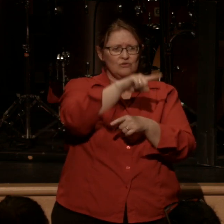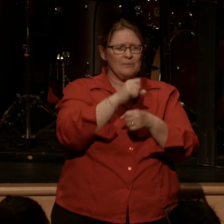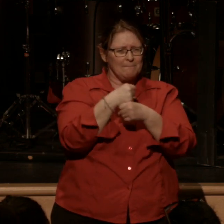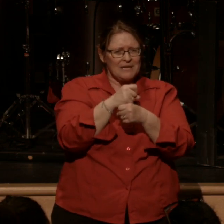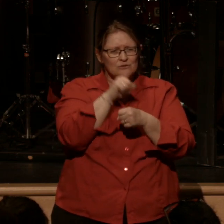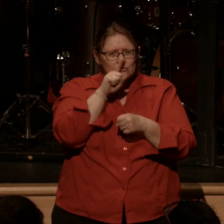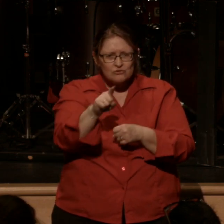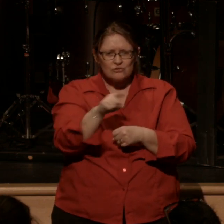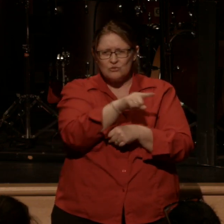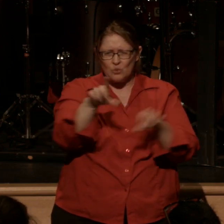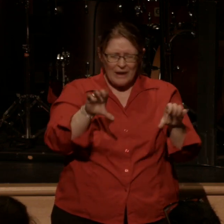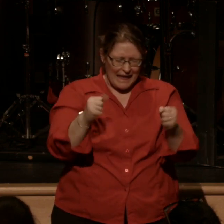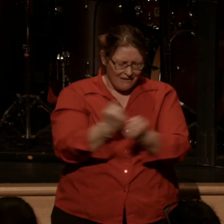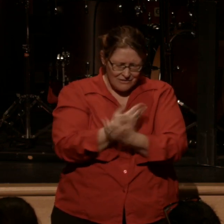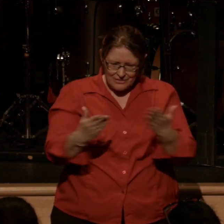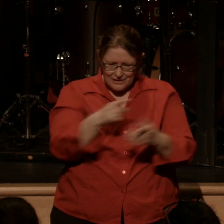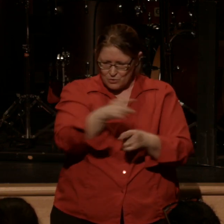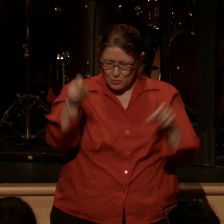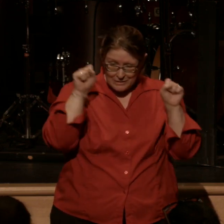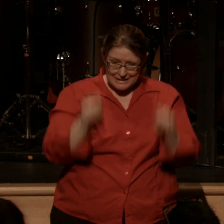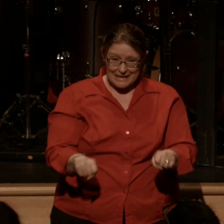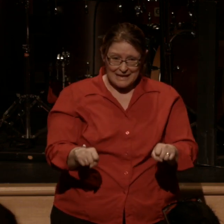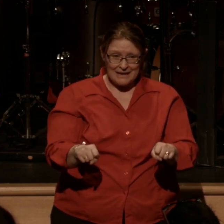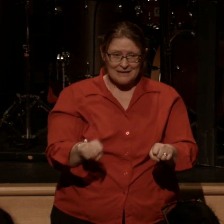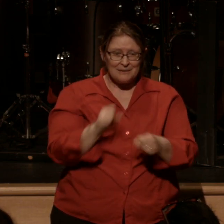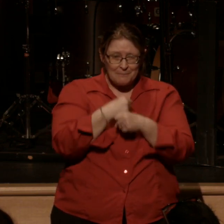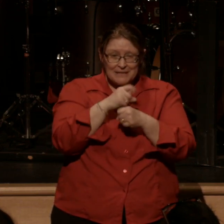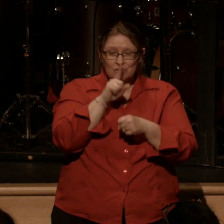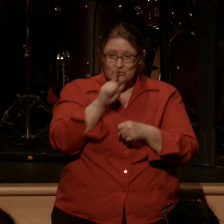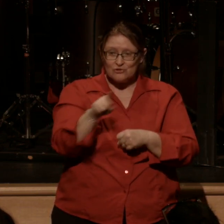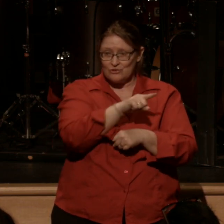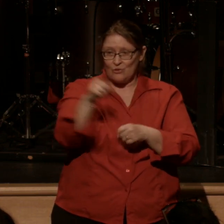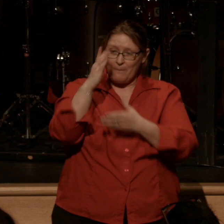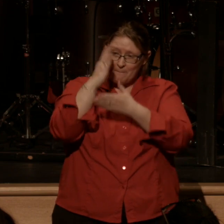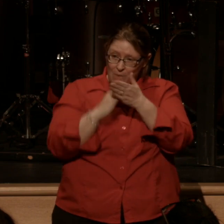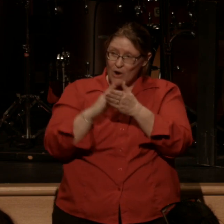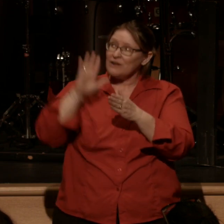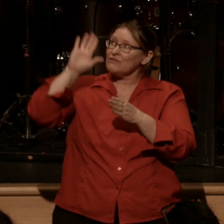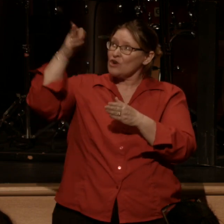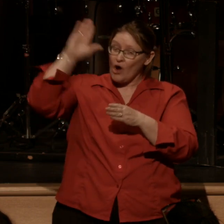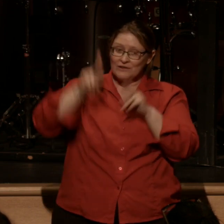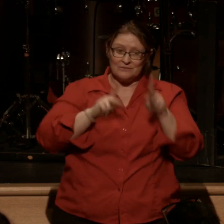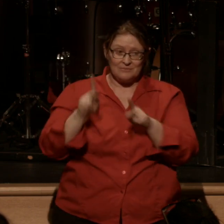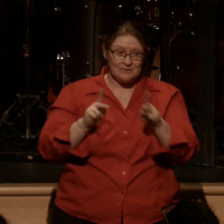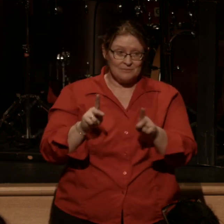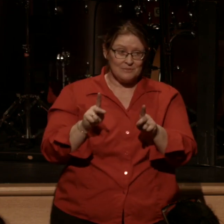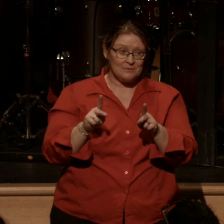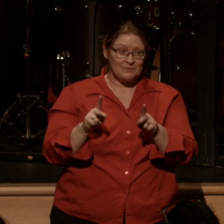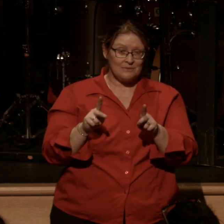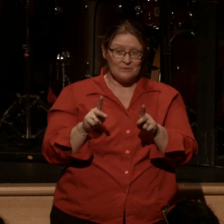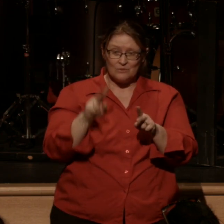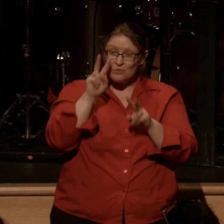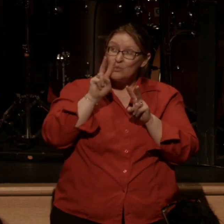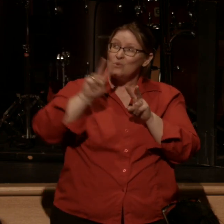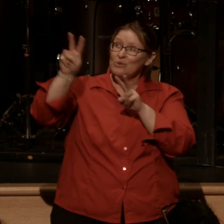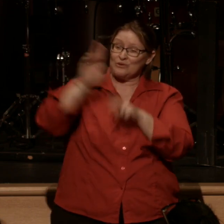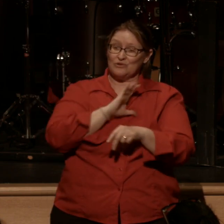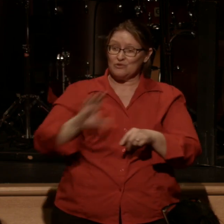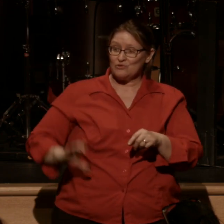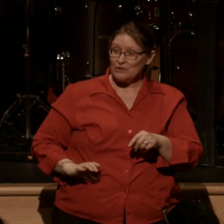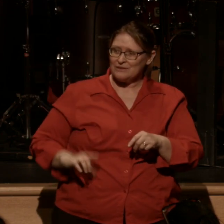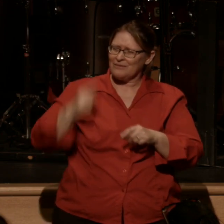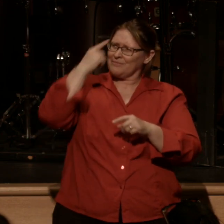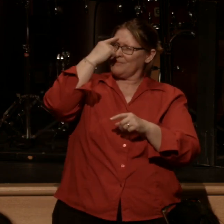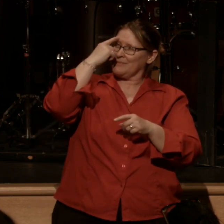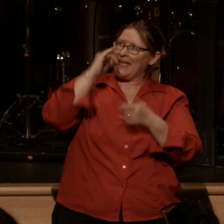make sure that you do everything that you can to ensure that you are a part of the people of God. Look to Christ and